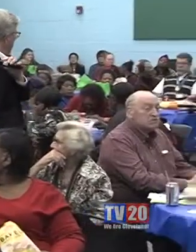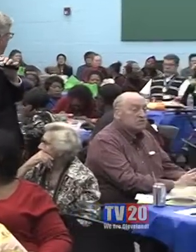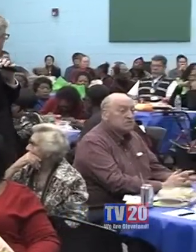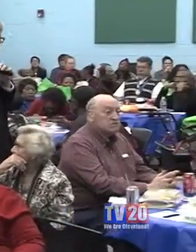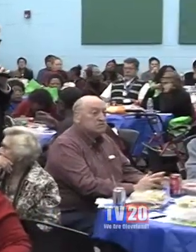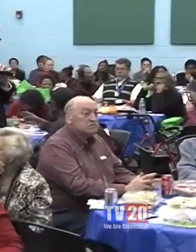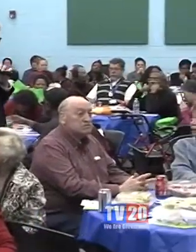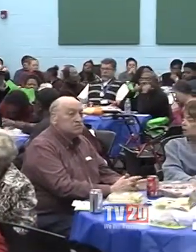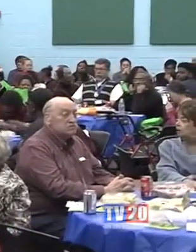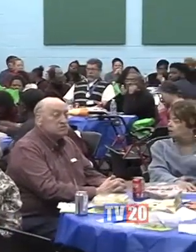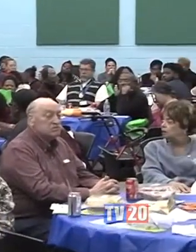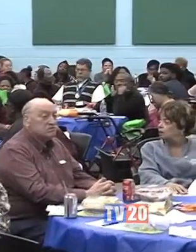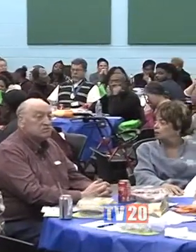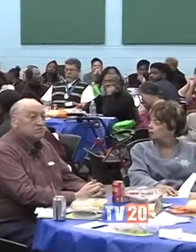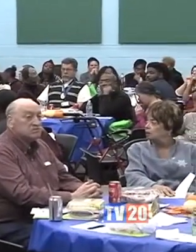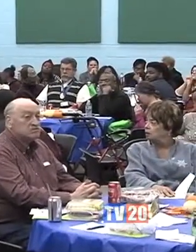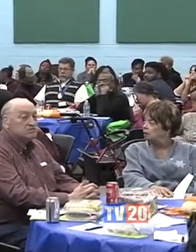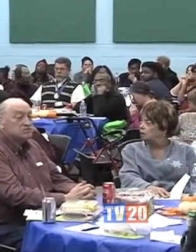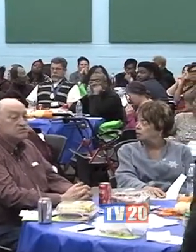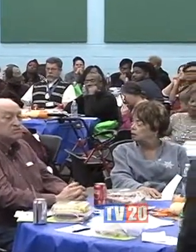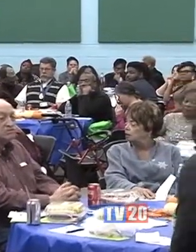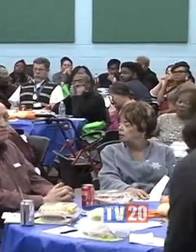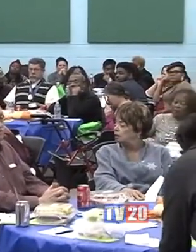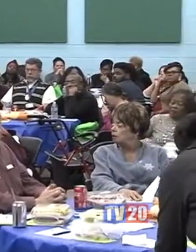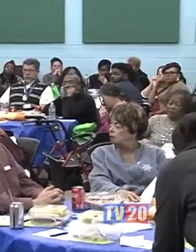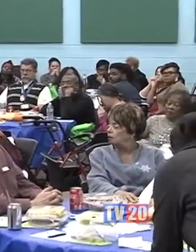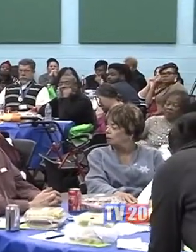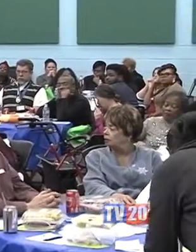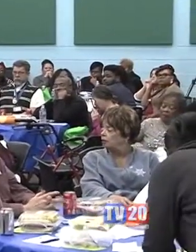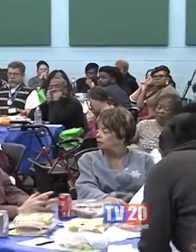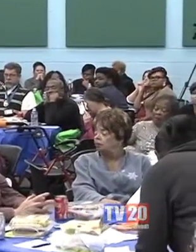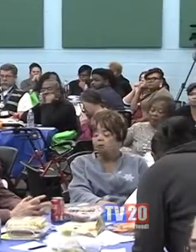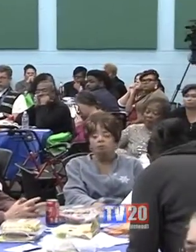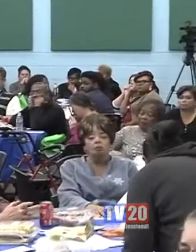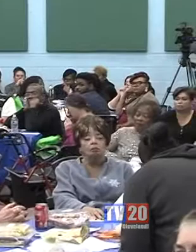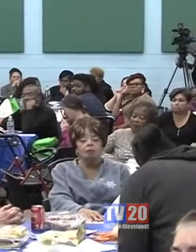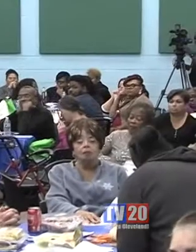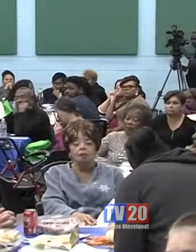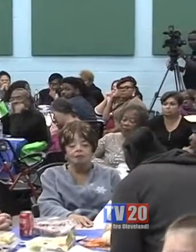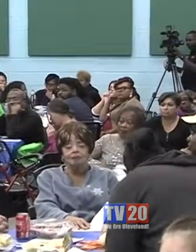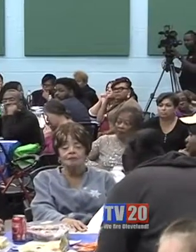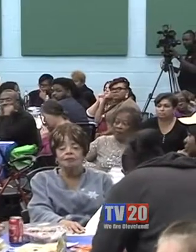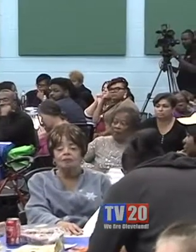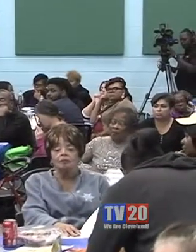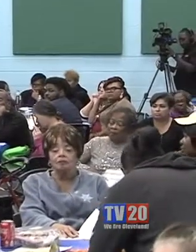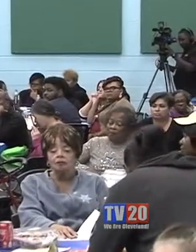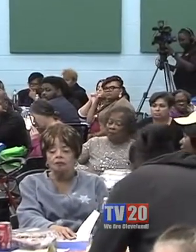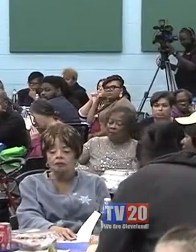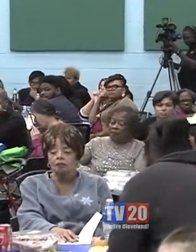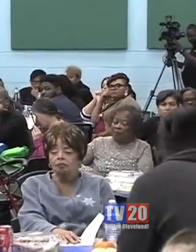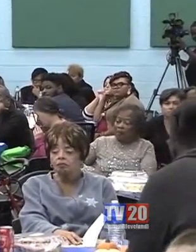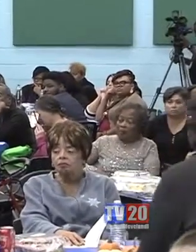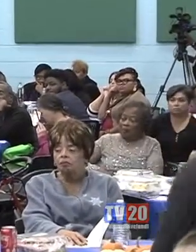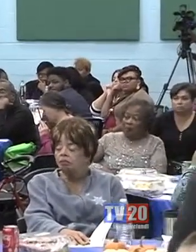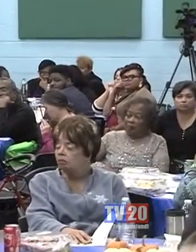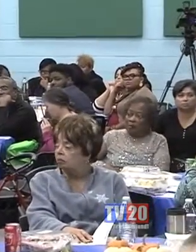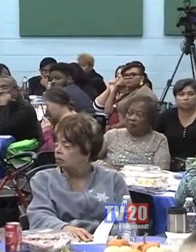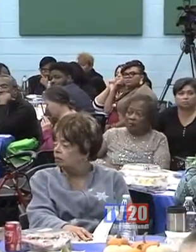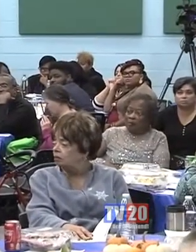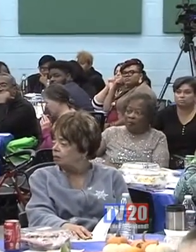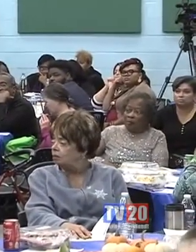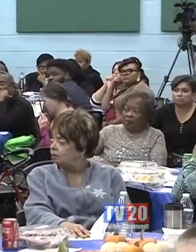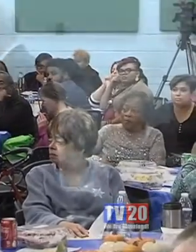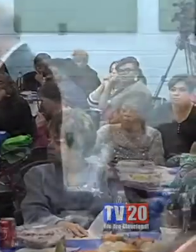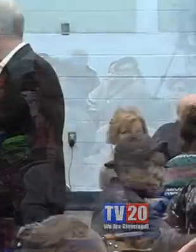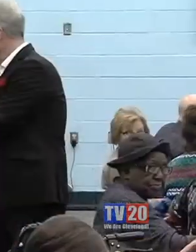follow behind, and he could tell me single file, and that way I would know that we're going through a narrow space. And then he's gonna place me in a chair because